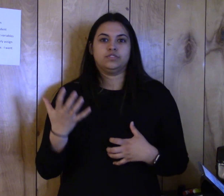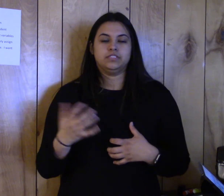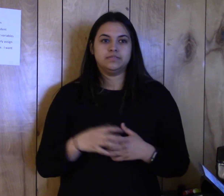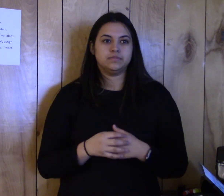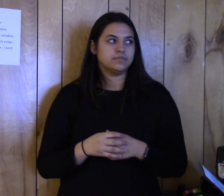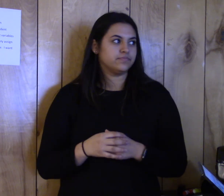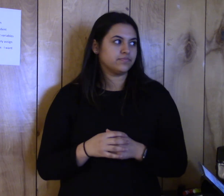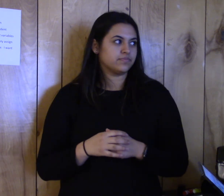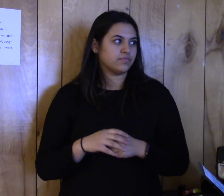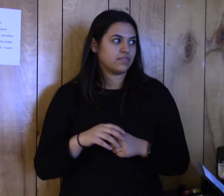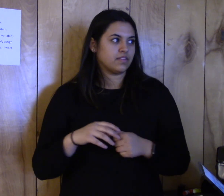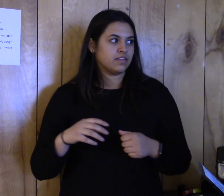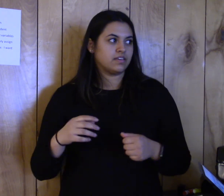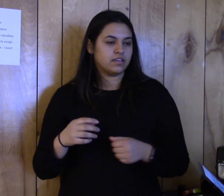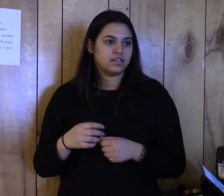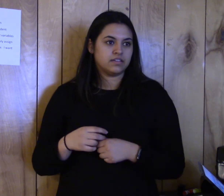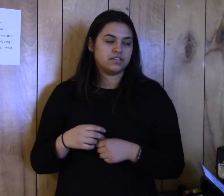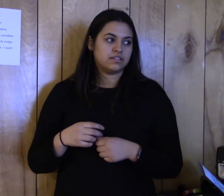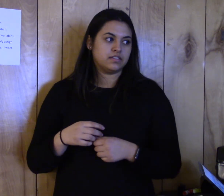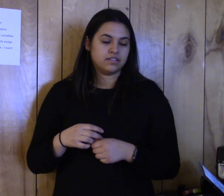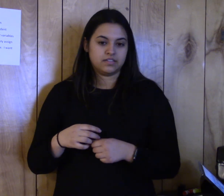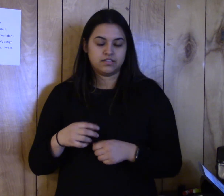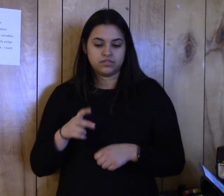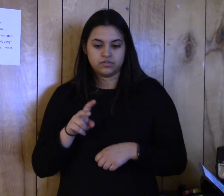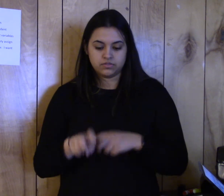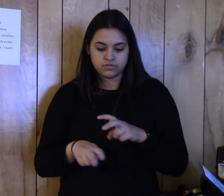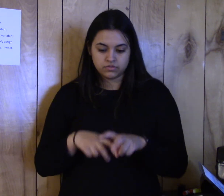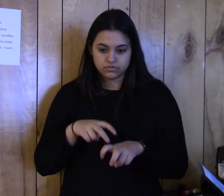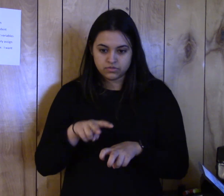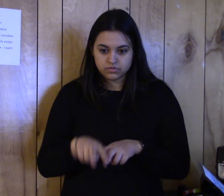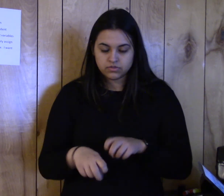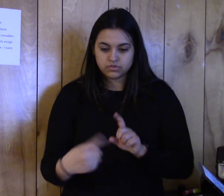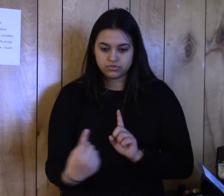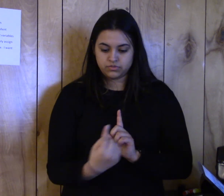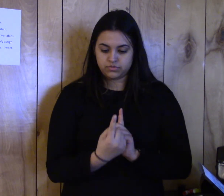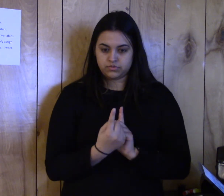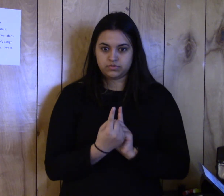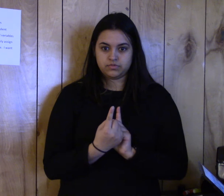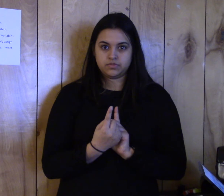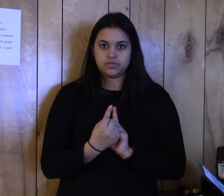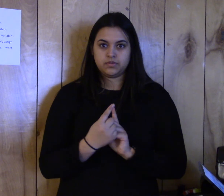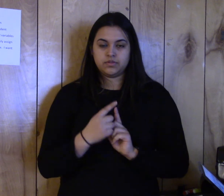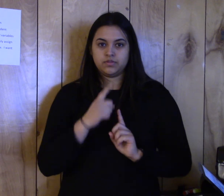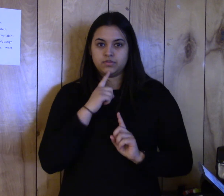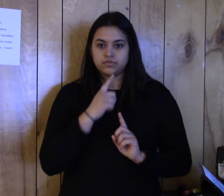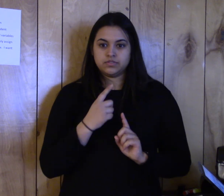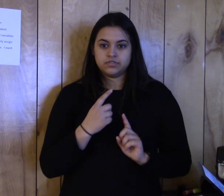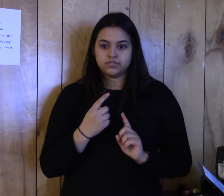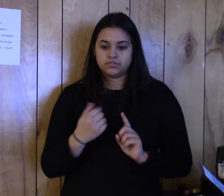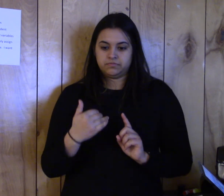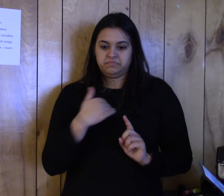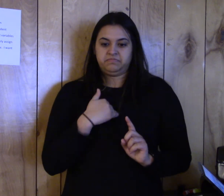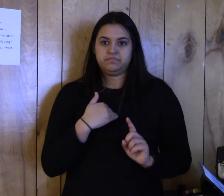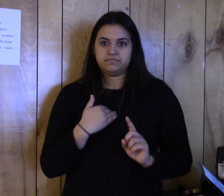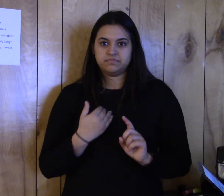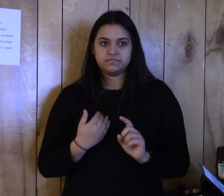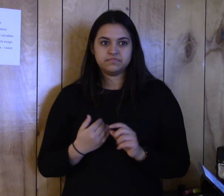And it made it up to me, and it thumped, like right in the middle of my chest. It's like a hard nose thump. And I'm figuring that